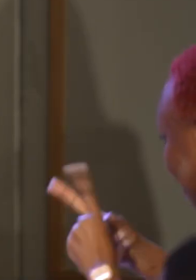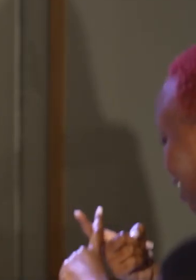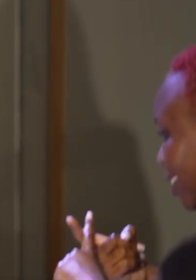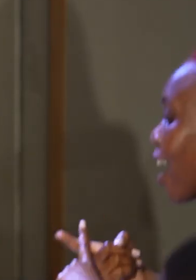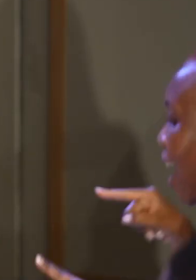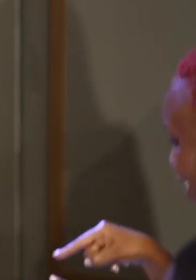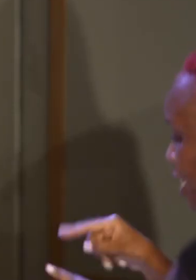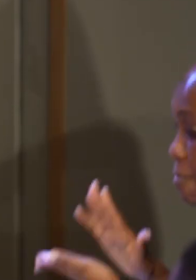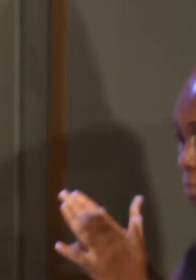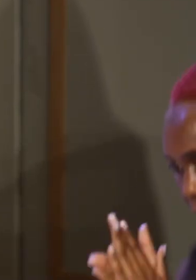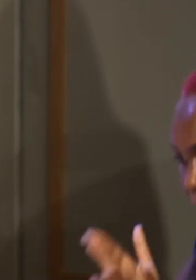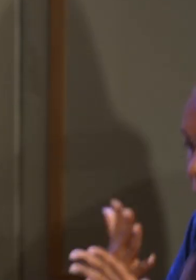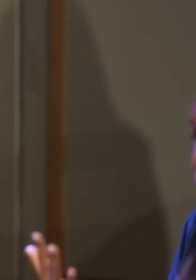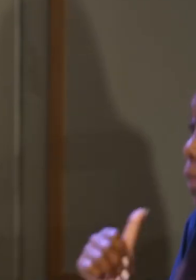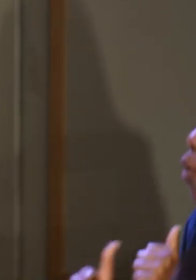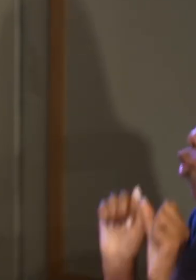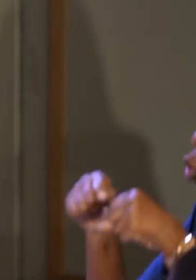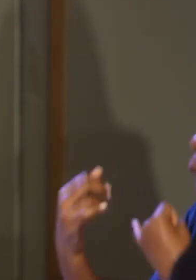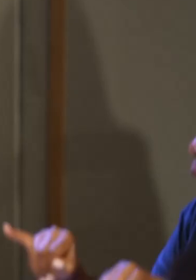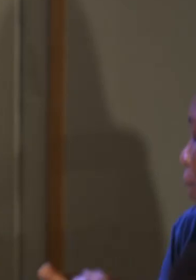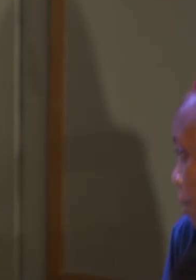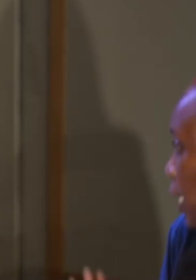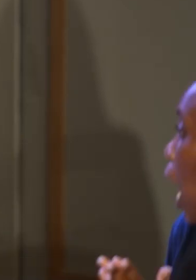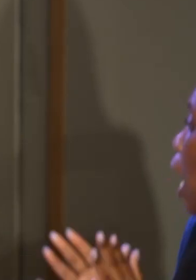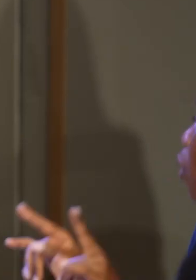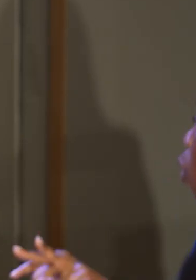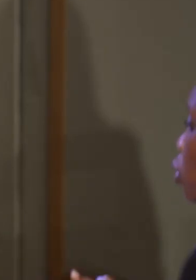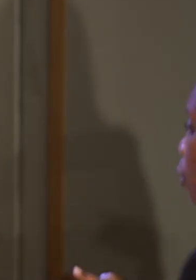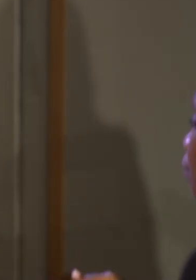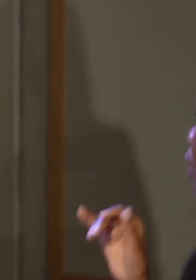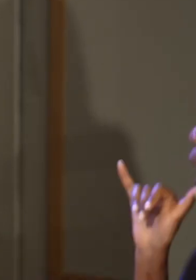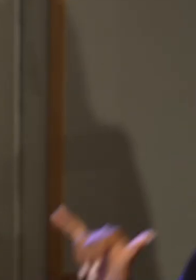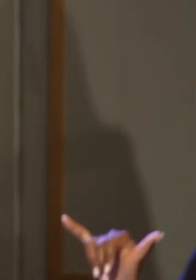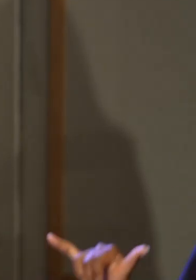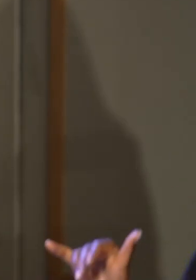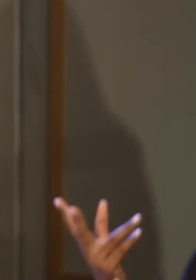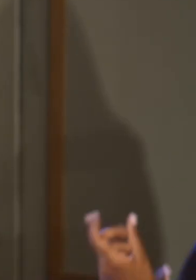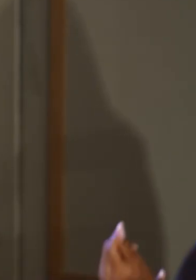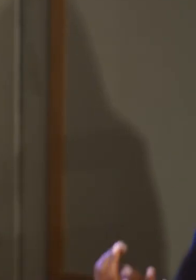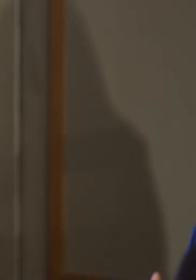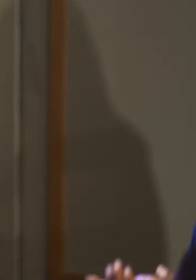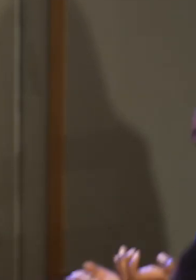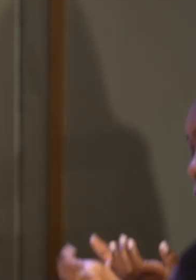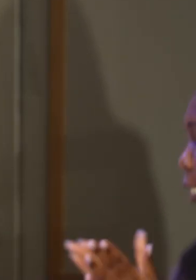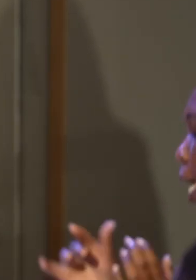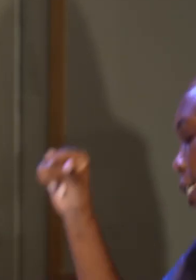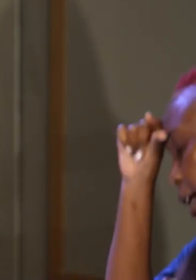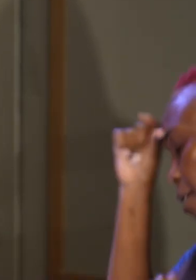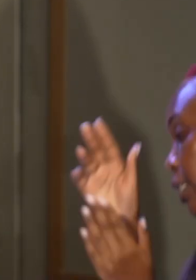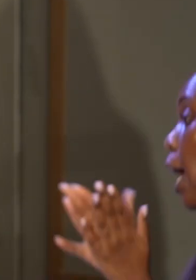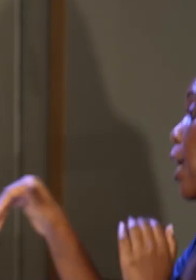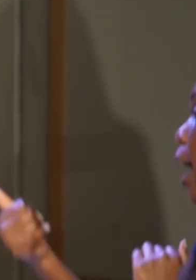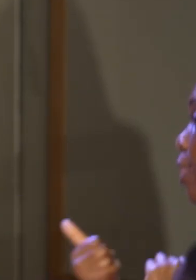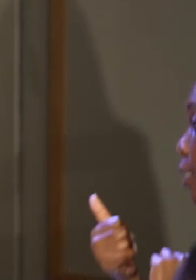to making it something that you can implement and that both businesses and governments and